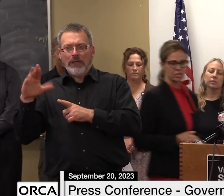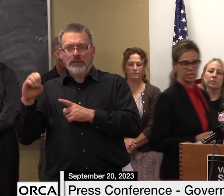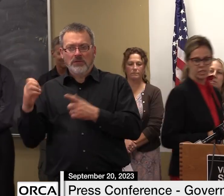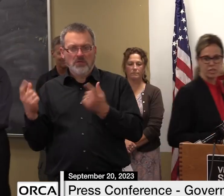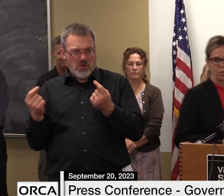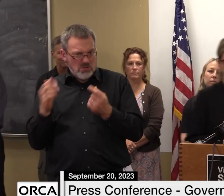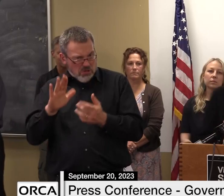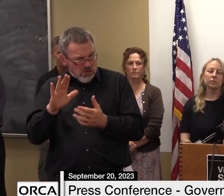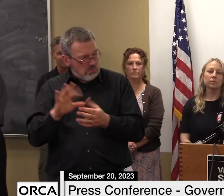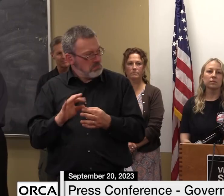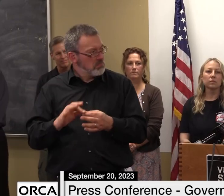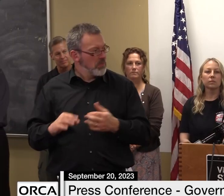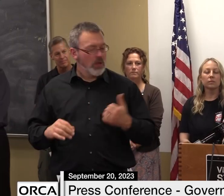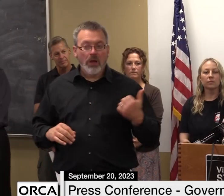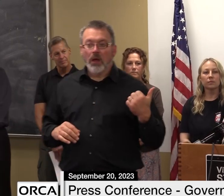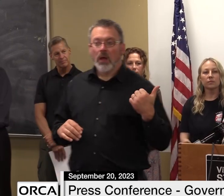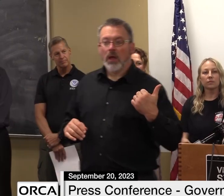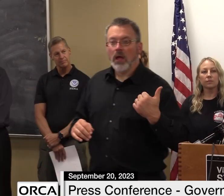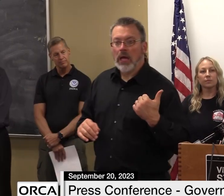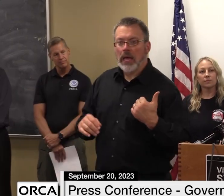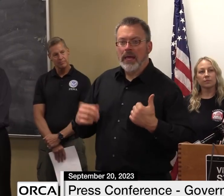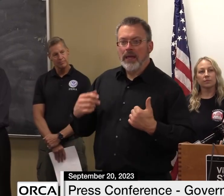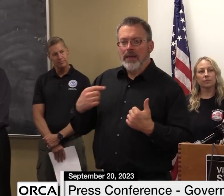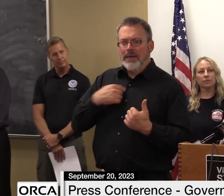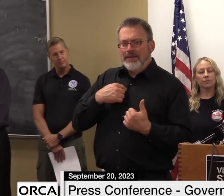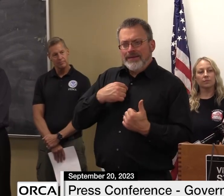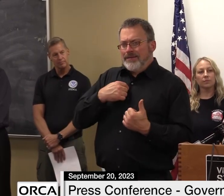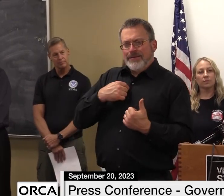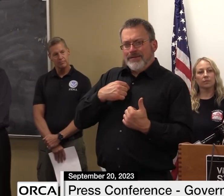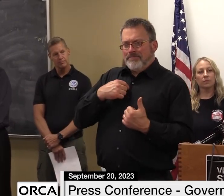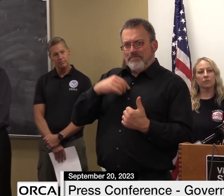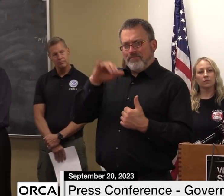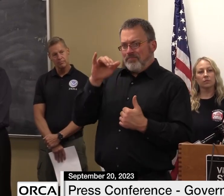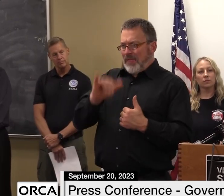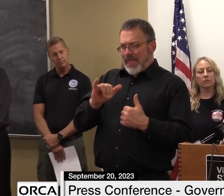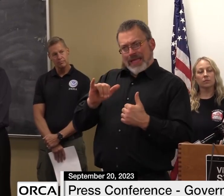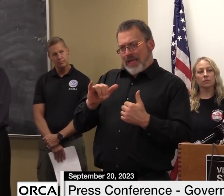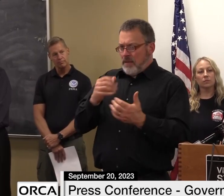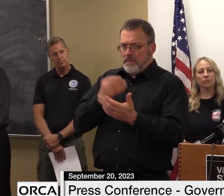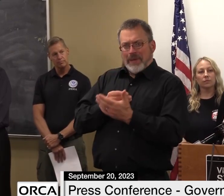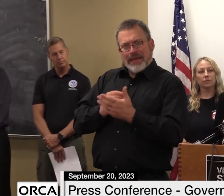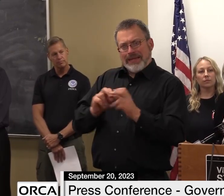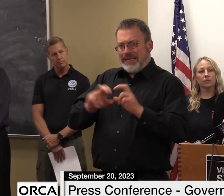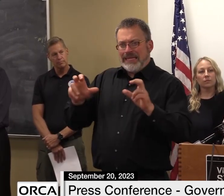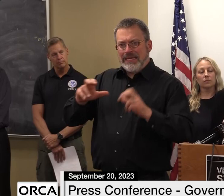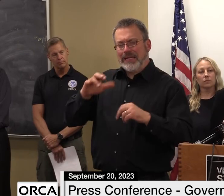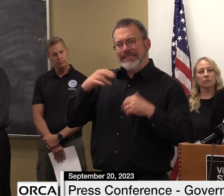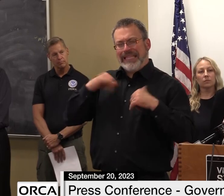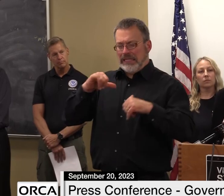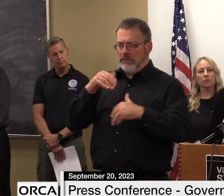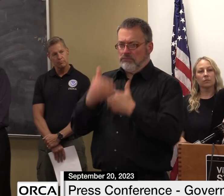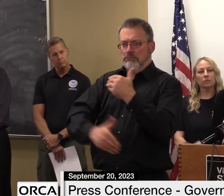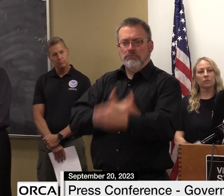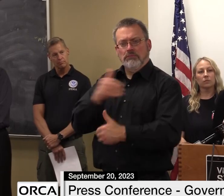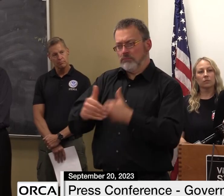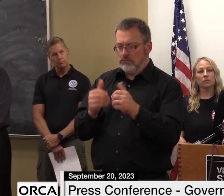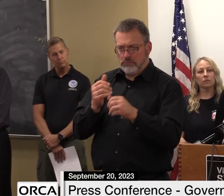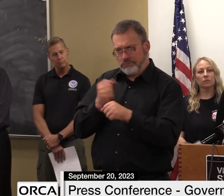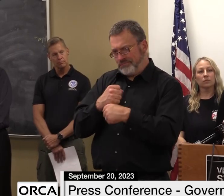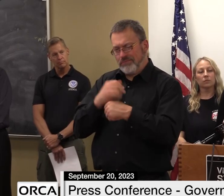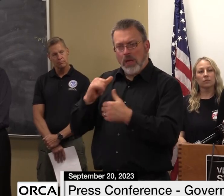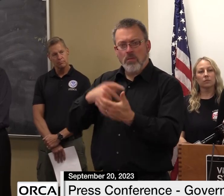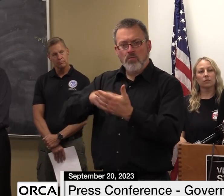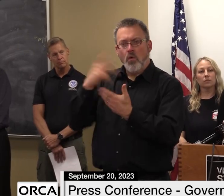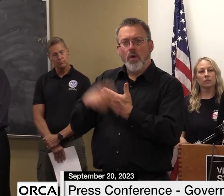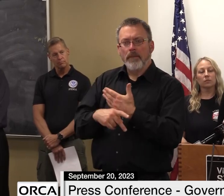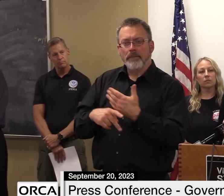I actually don't know that it's actually been deployed yet. I still think it's in development. One of the things I did